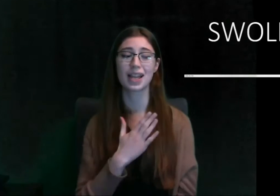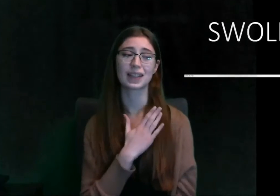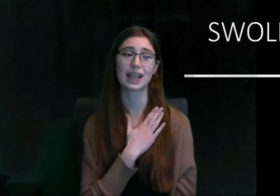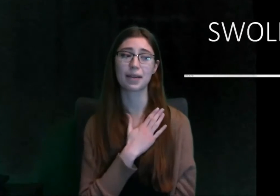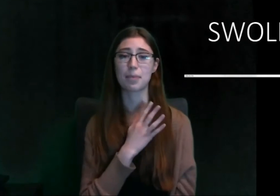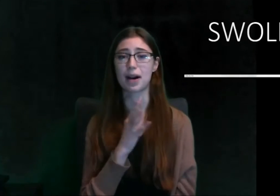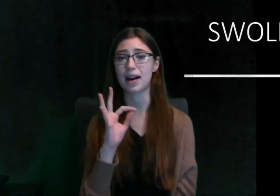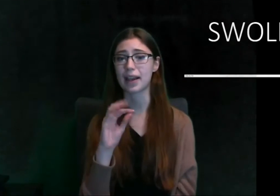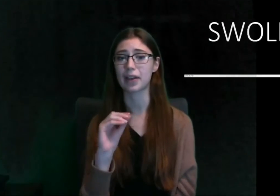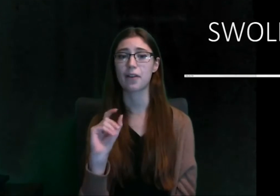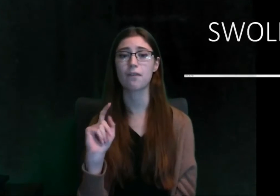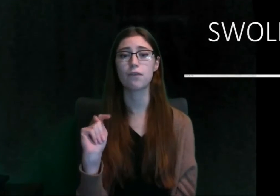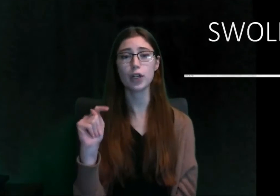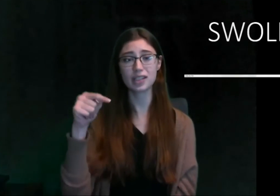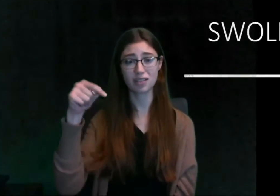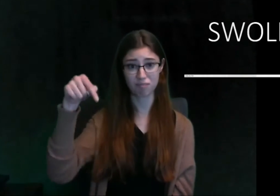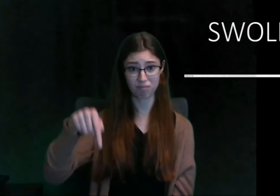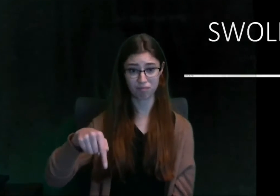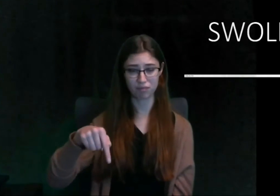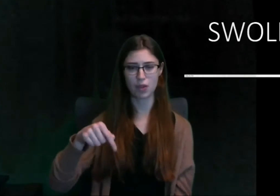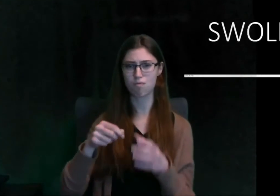Like my foot.